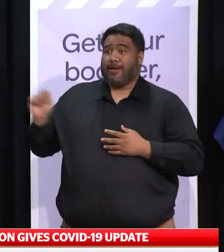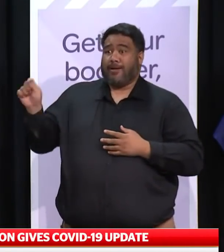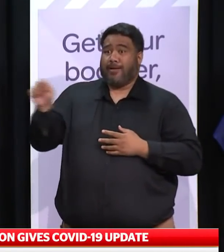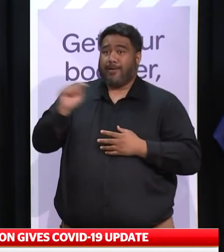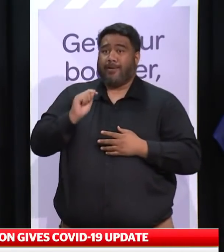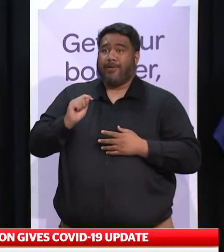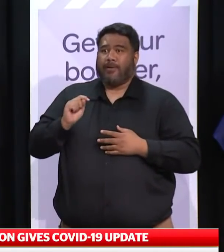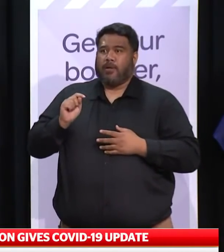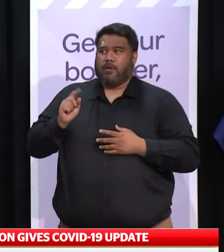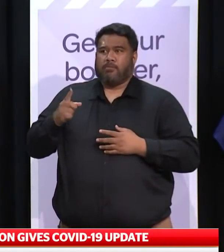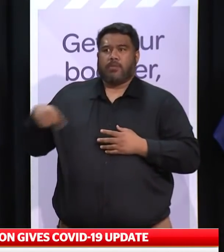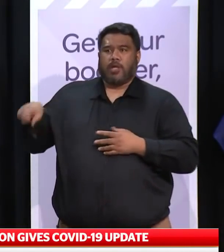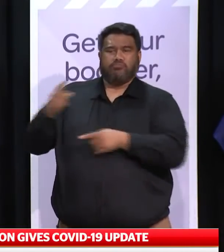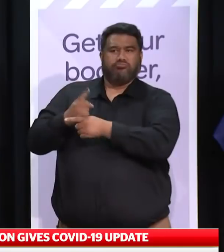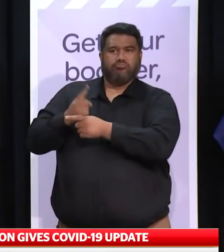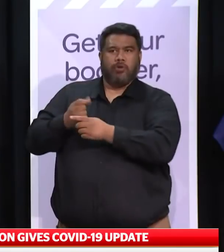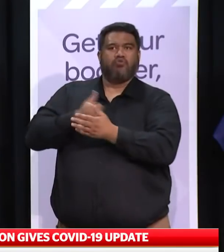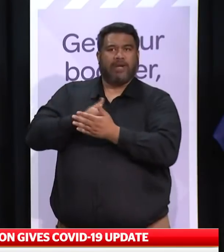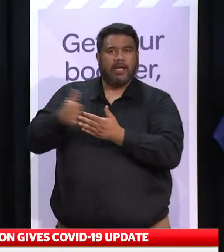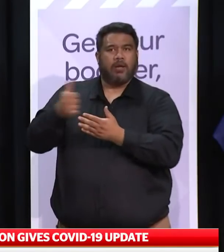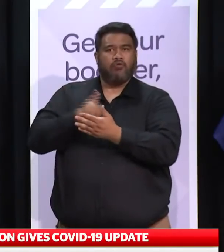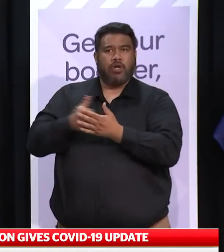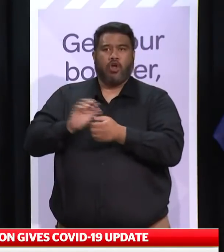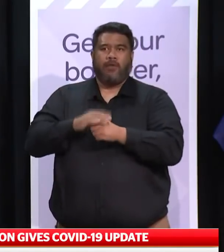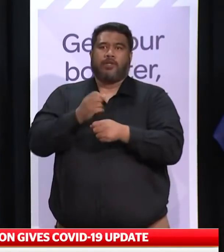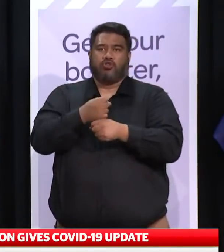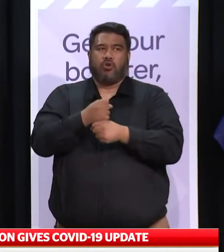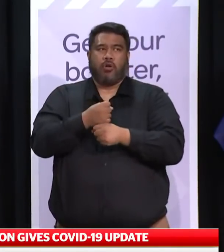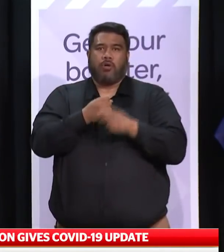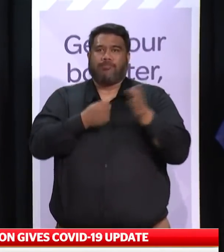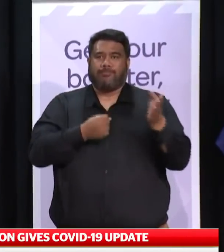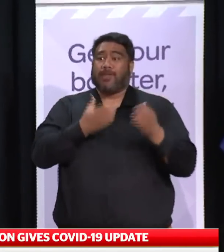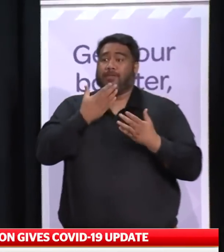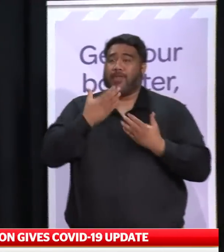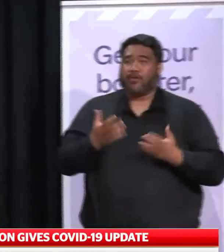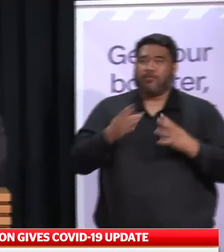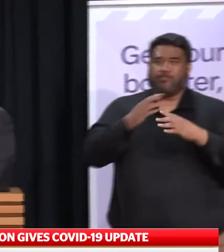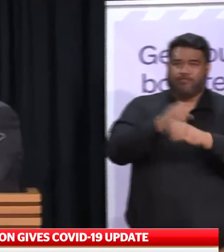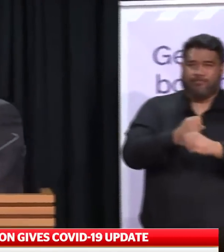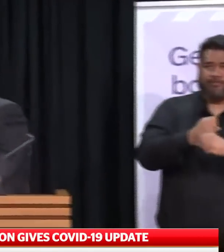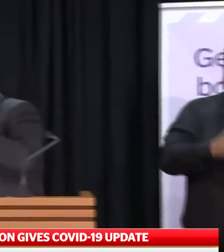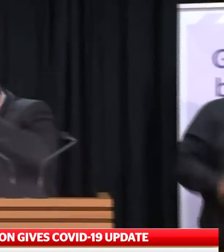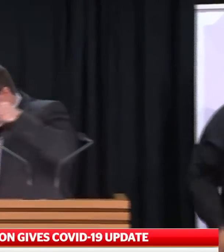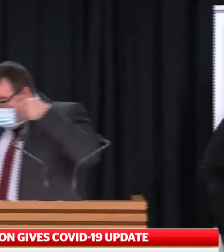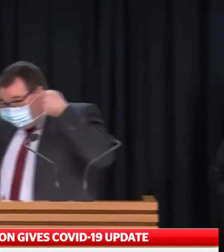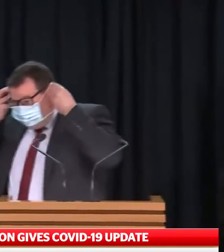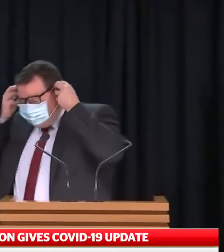ministers continue to talk very regularly with those in Tonga. Thanks, everyone.